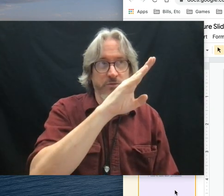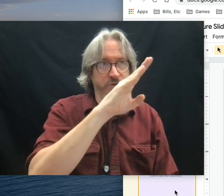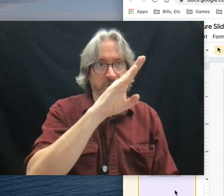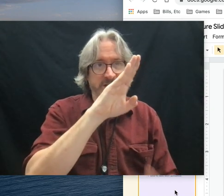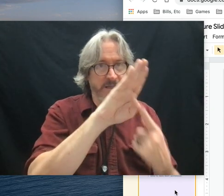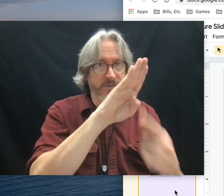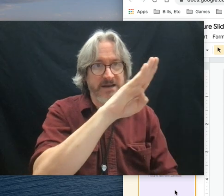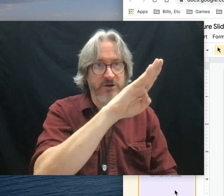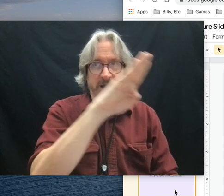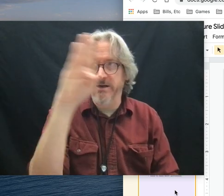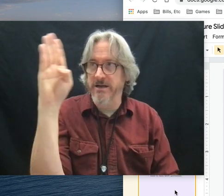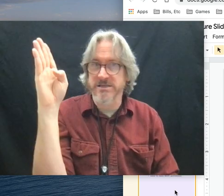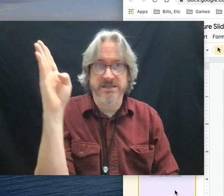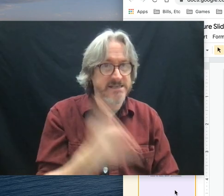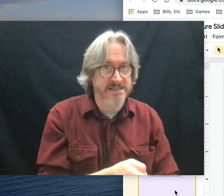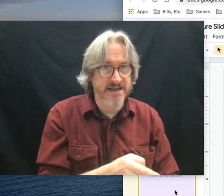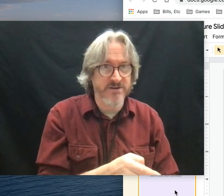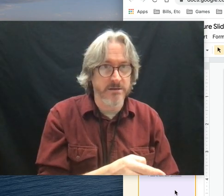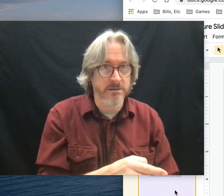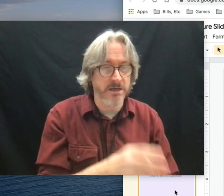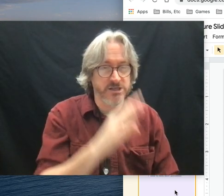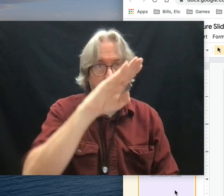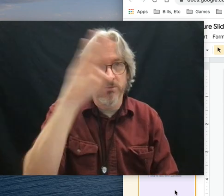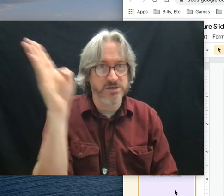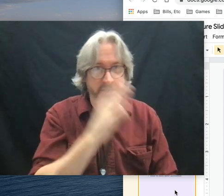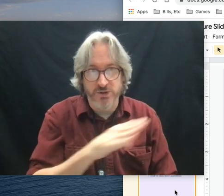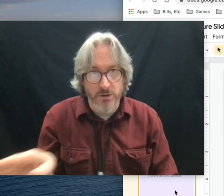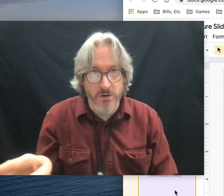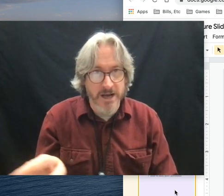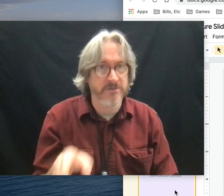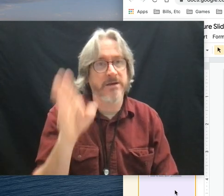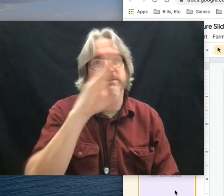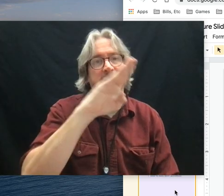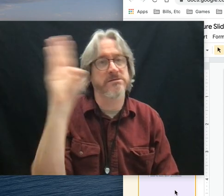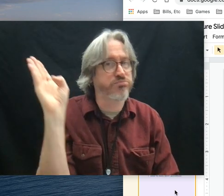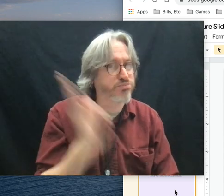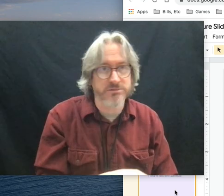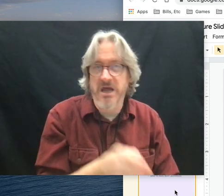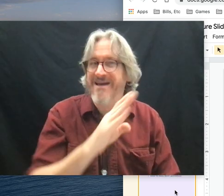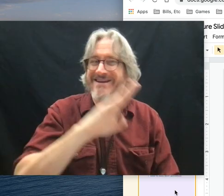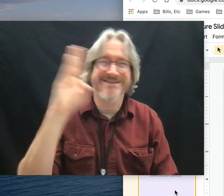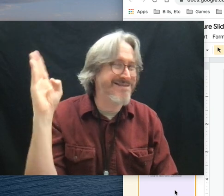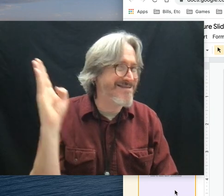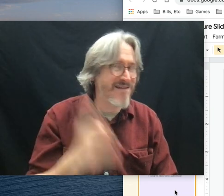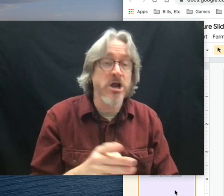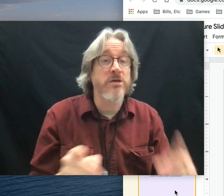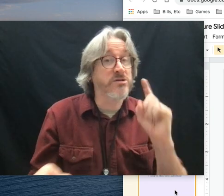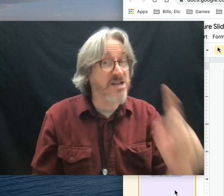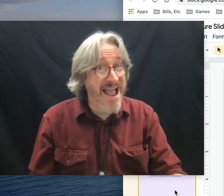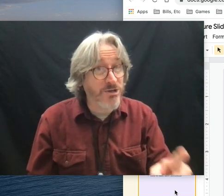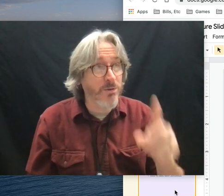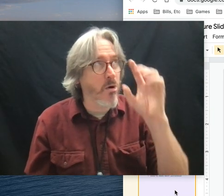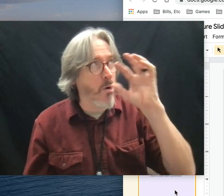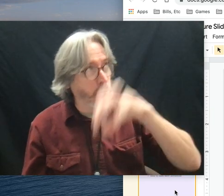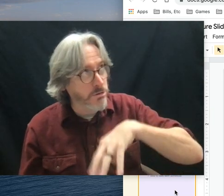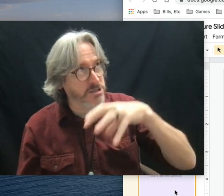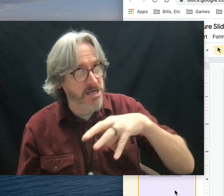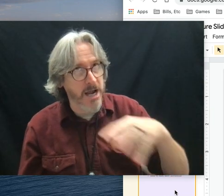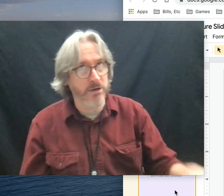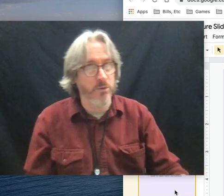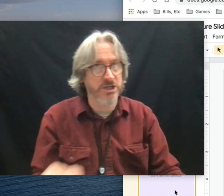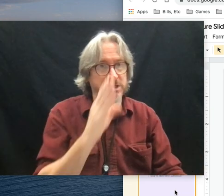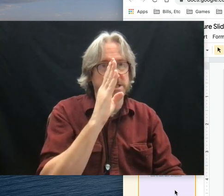If you sort of take the blade of your hand and slice a 7, it's almost a Zorro kind of thing, but it's never. There's an actual